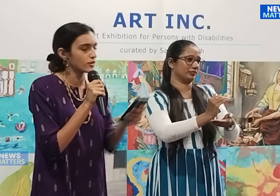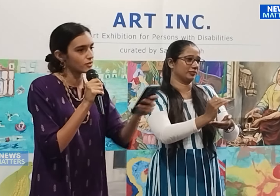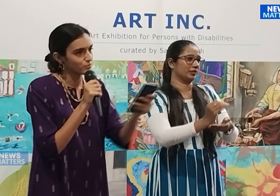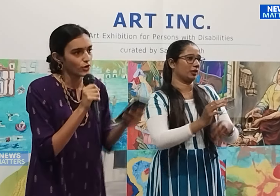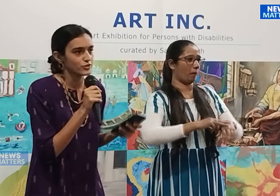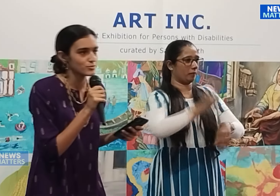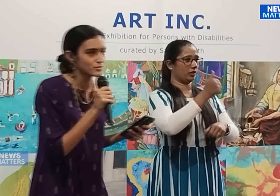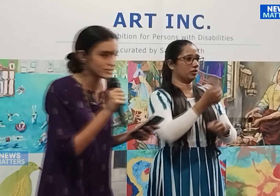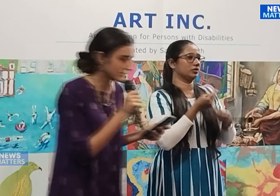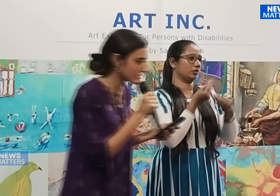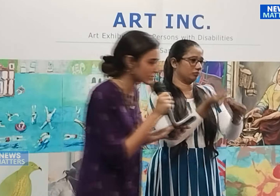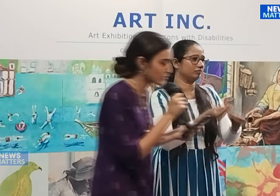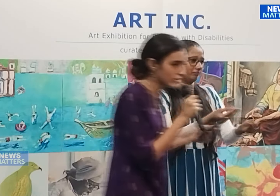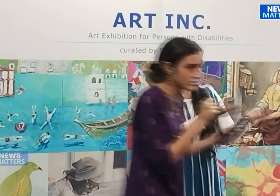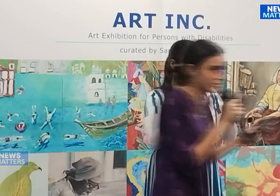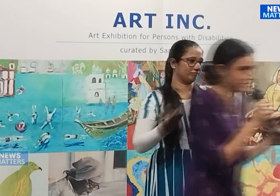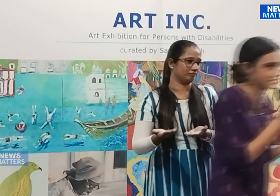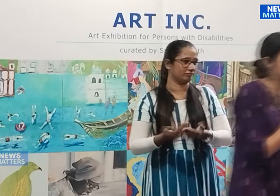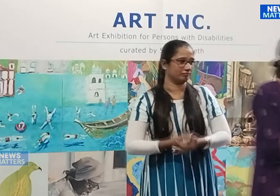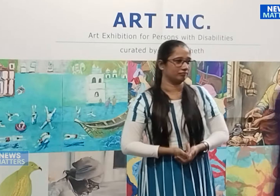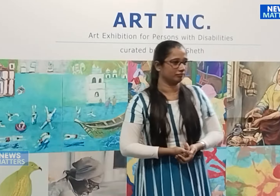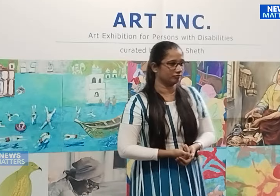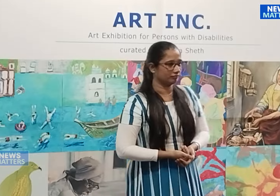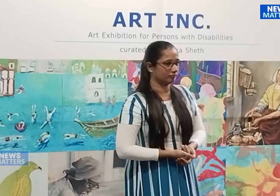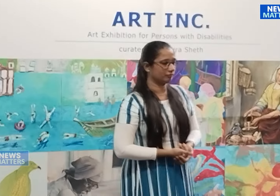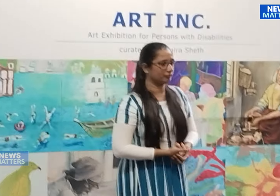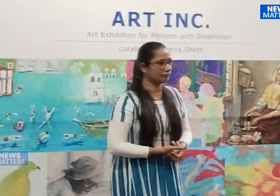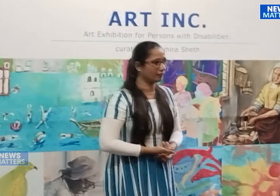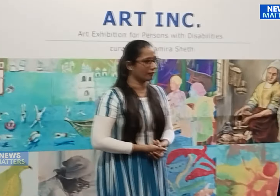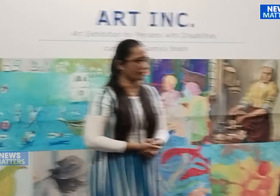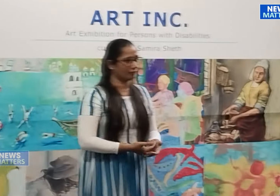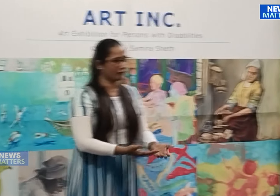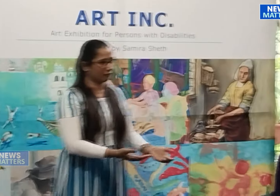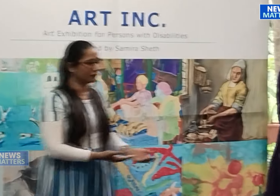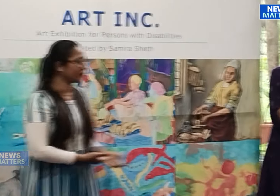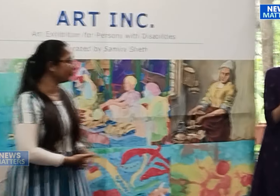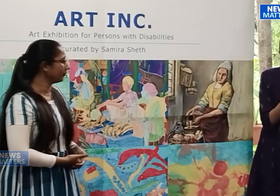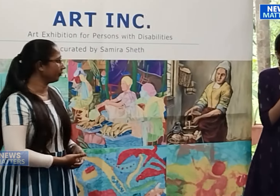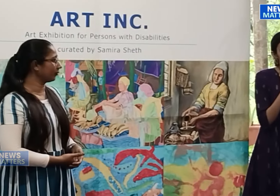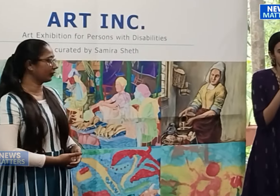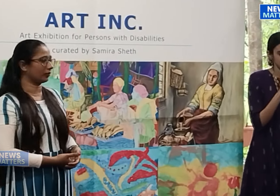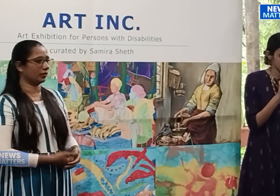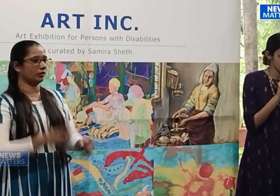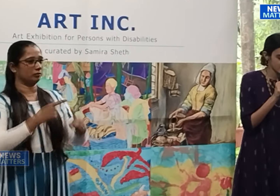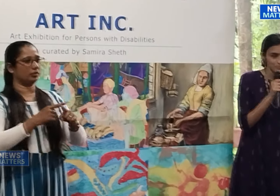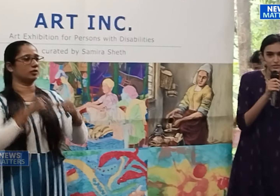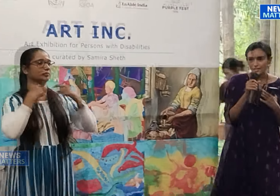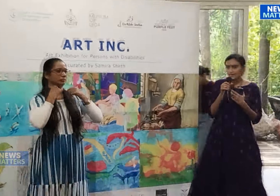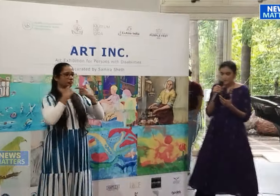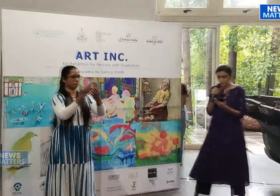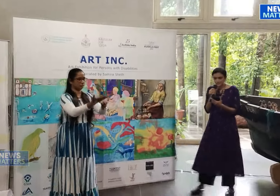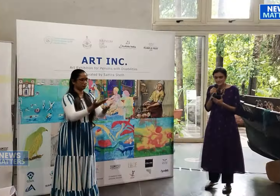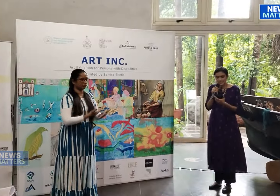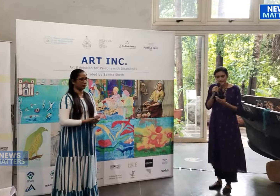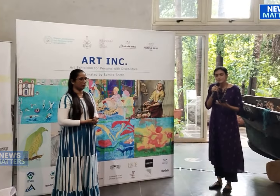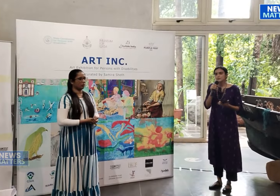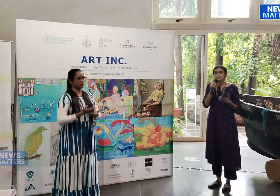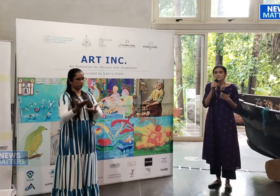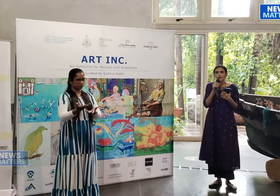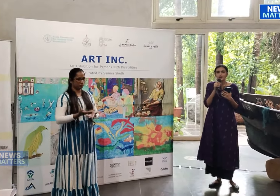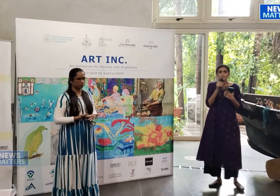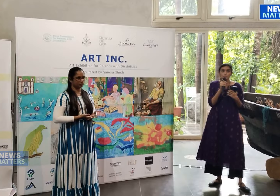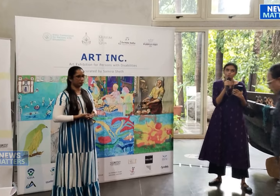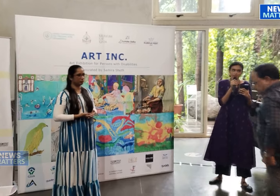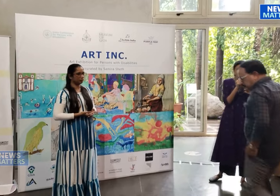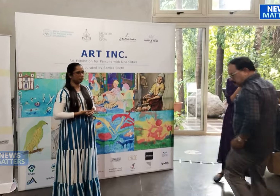of Honorable Minister Subhash Talasai sir, and later Guru Prasad Tavaskar sir. So we'll start